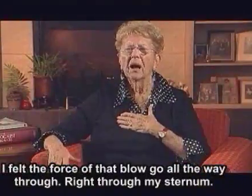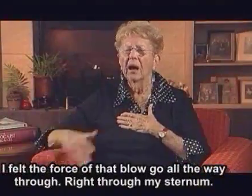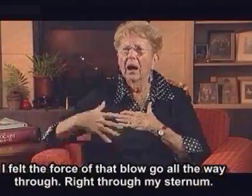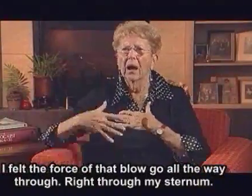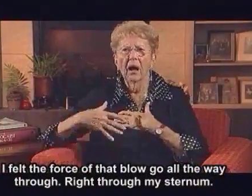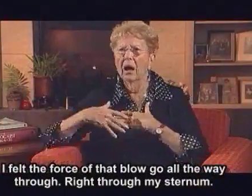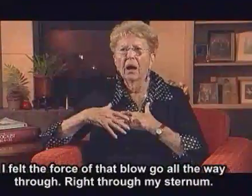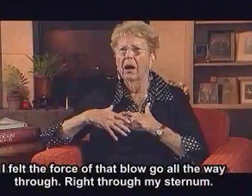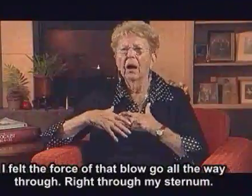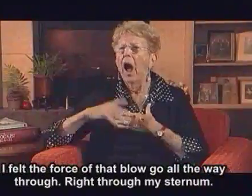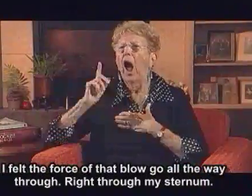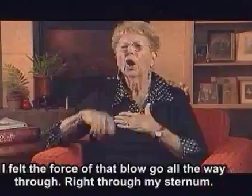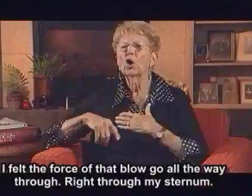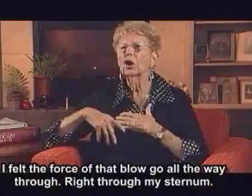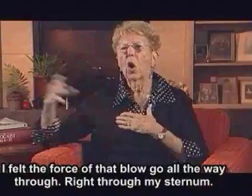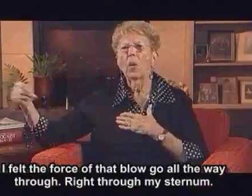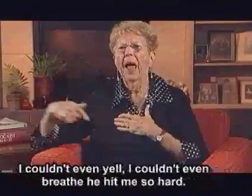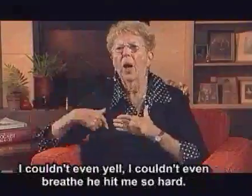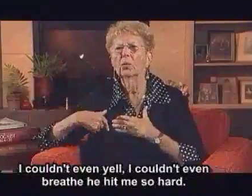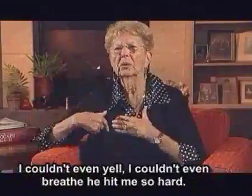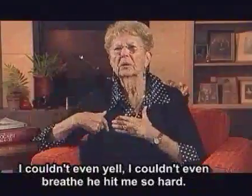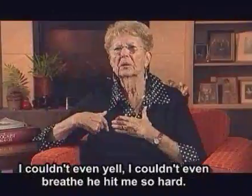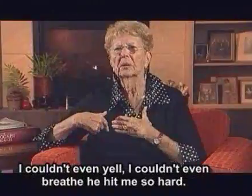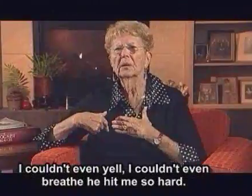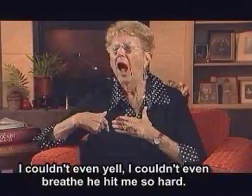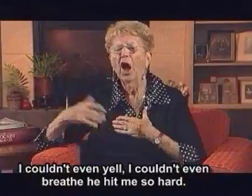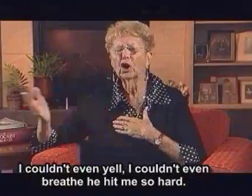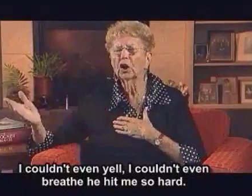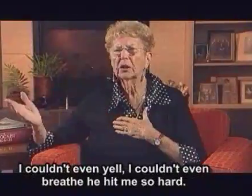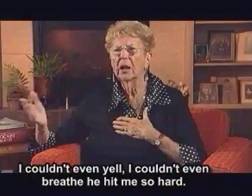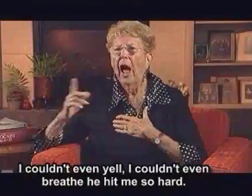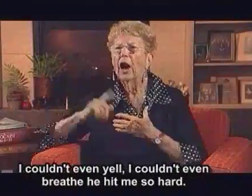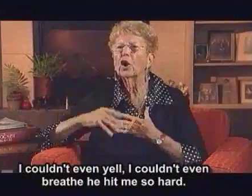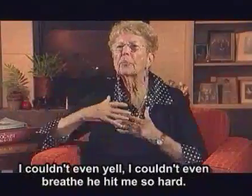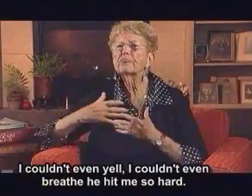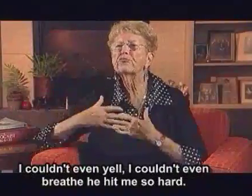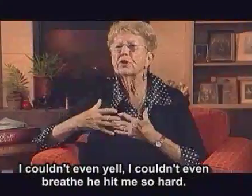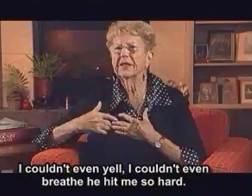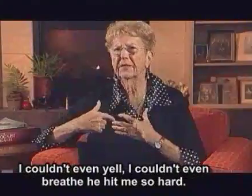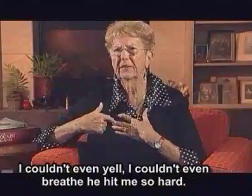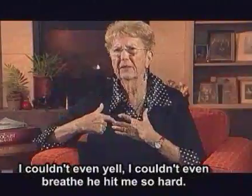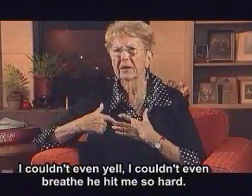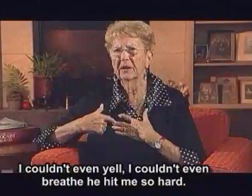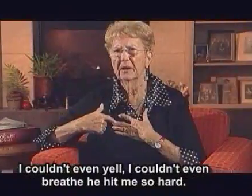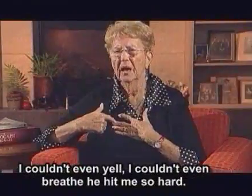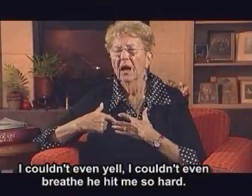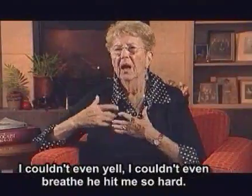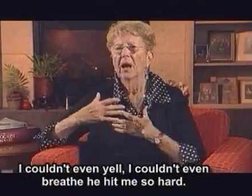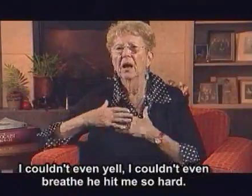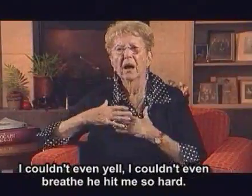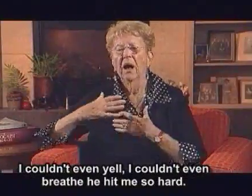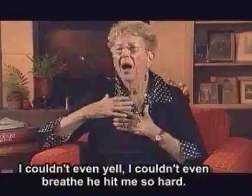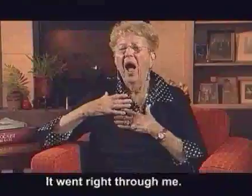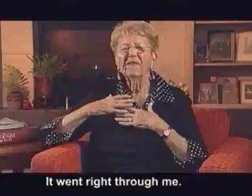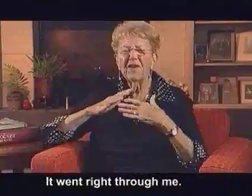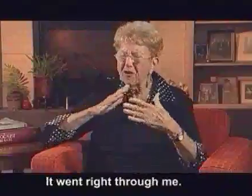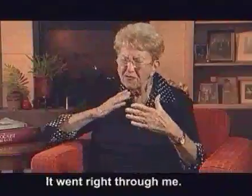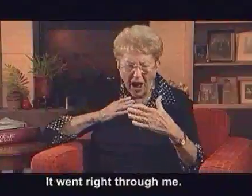through, right through my sternum. I couldn't even yell. I couldn't even breathe. He hit me so hard. It went